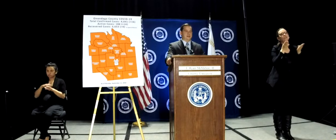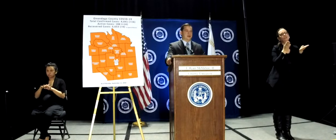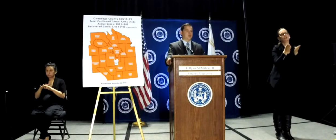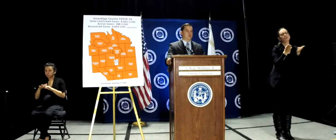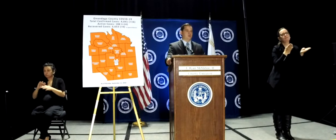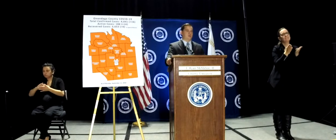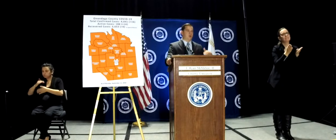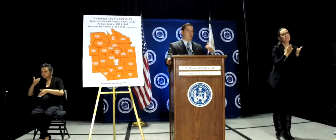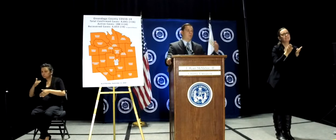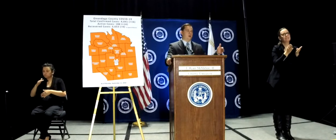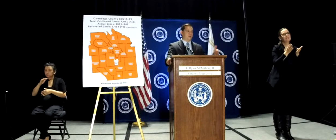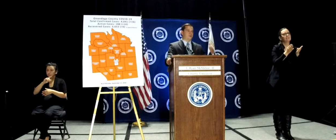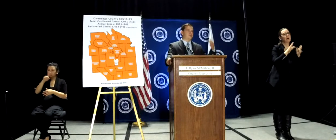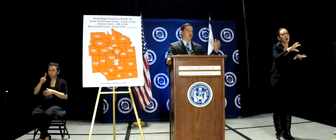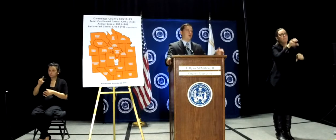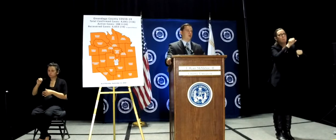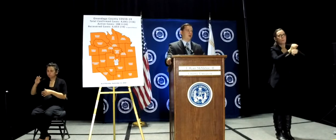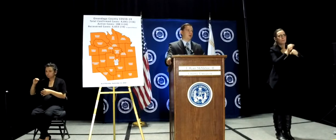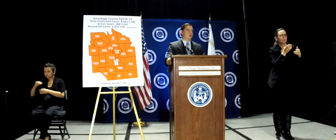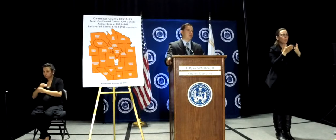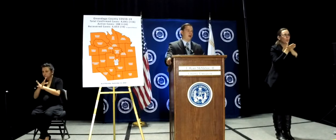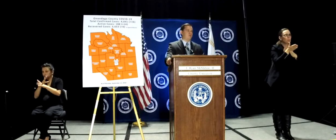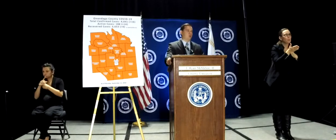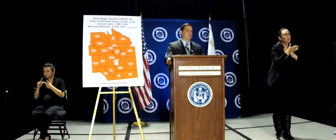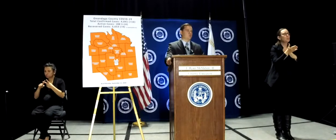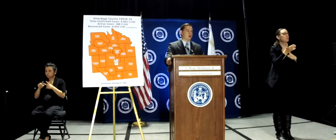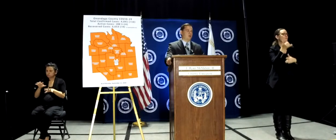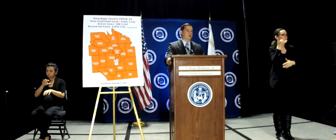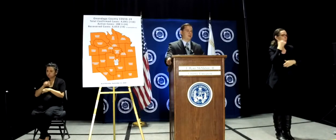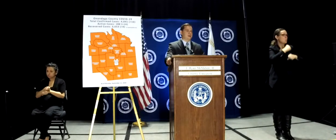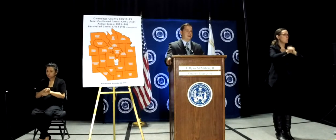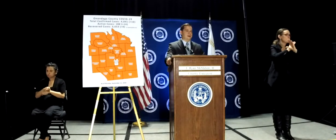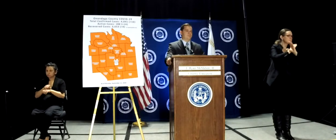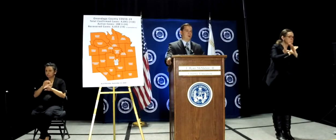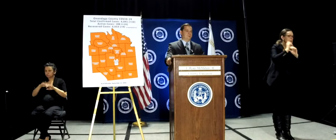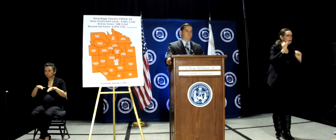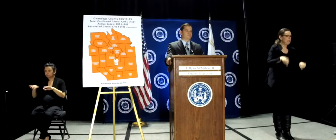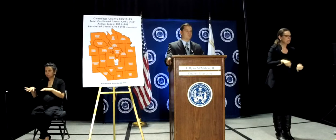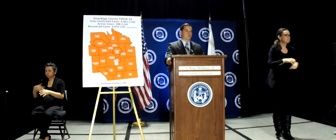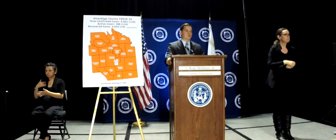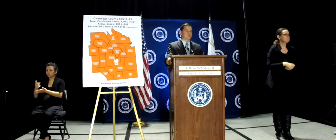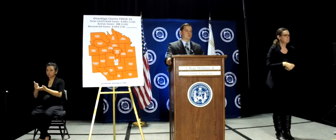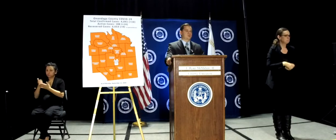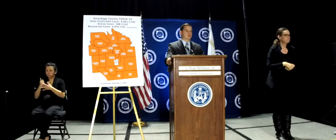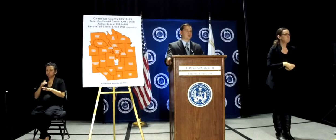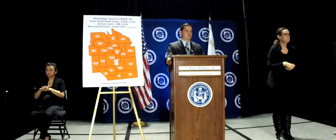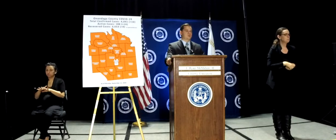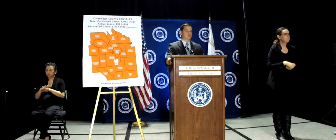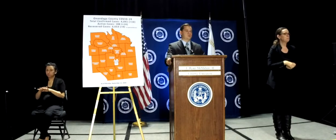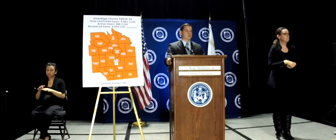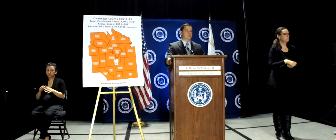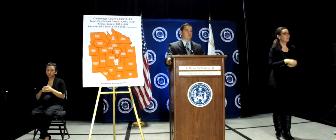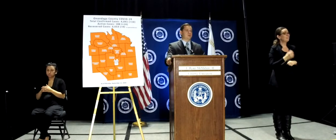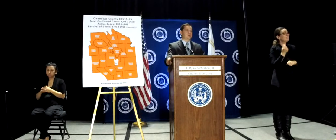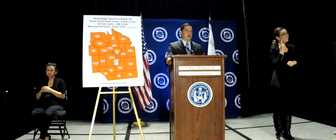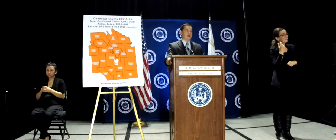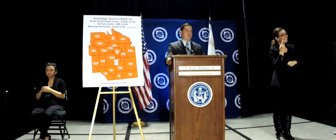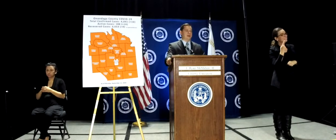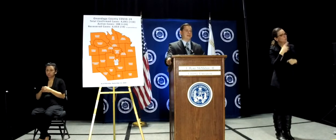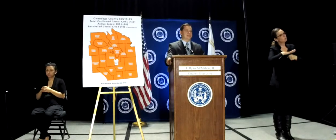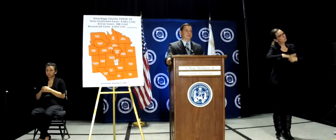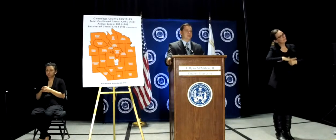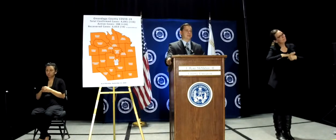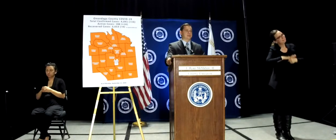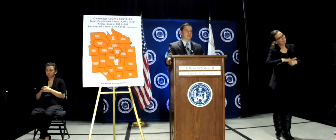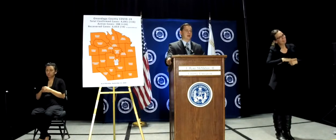online technology, we've incorporated this into all of our platforms as well. But it's not, I'm